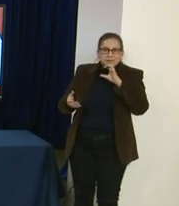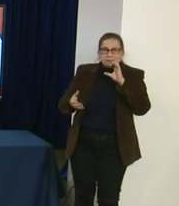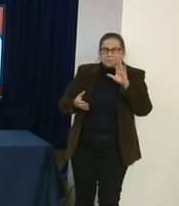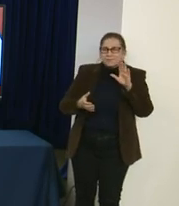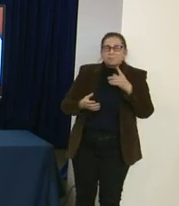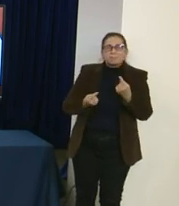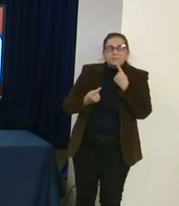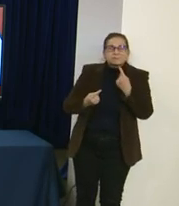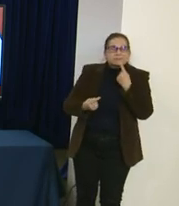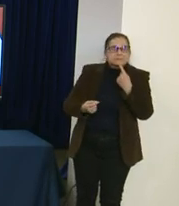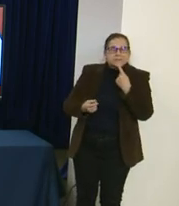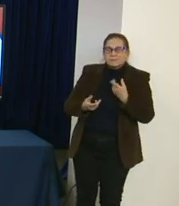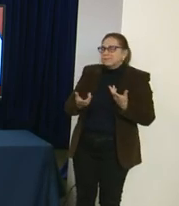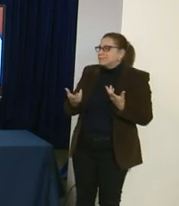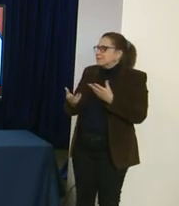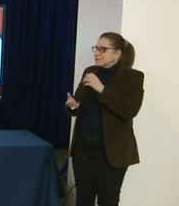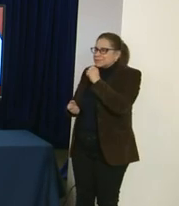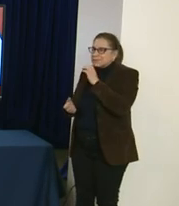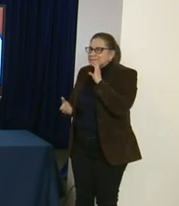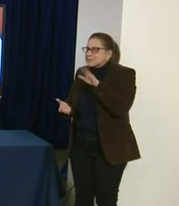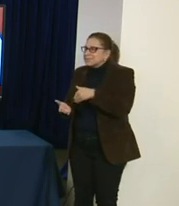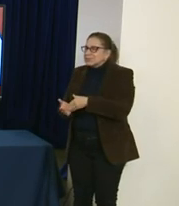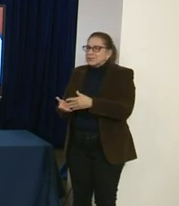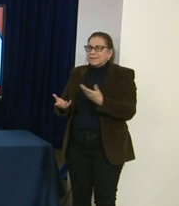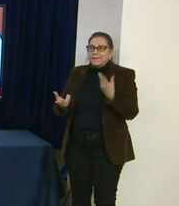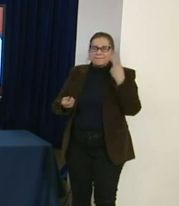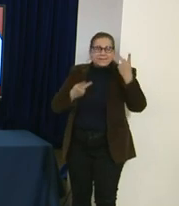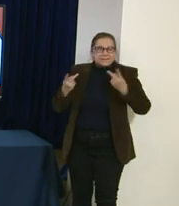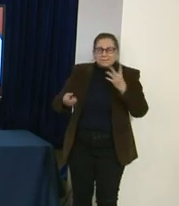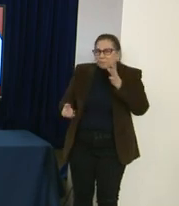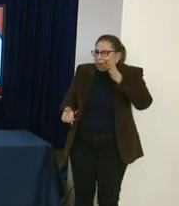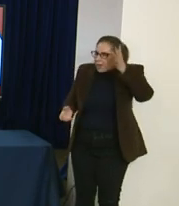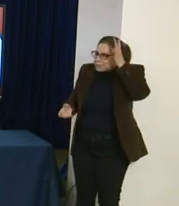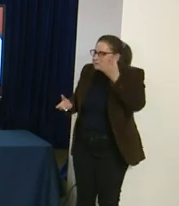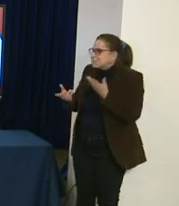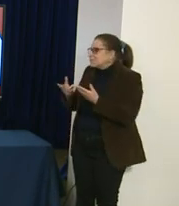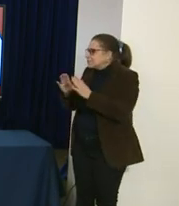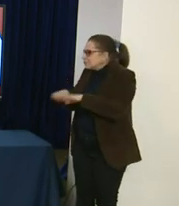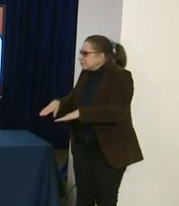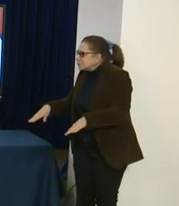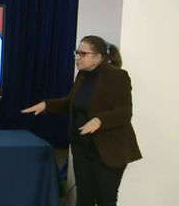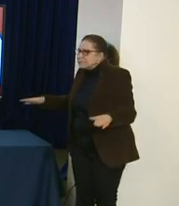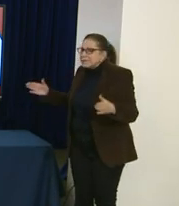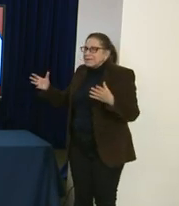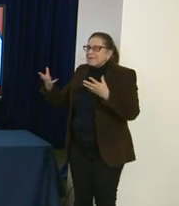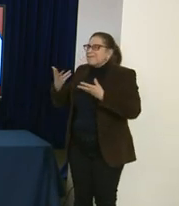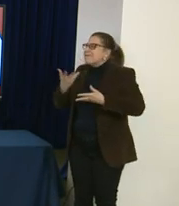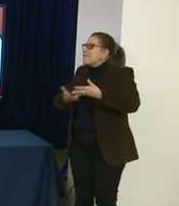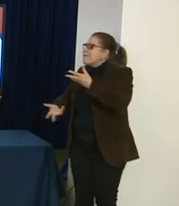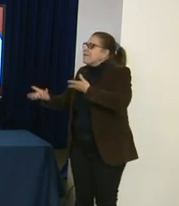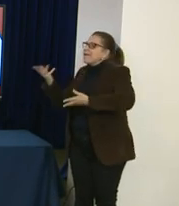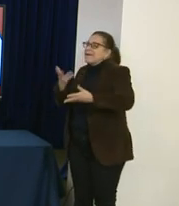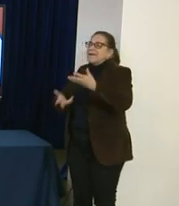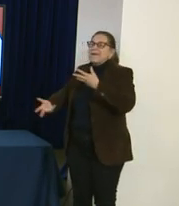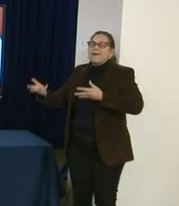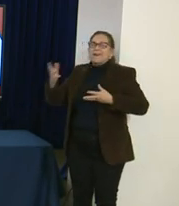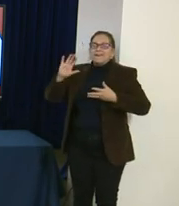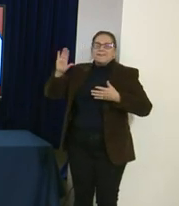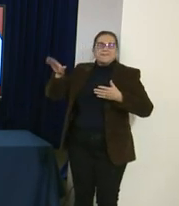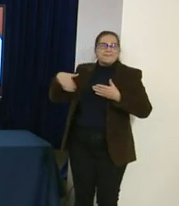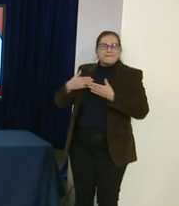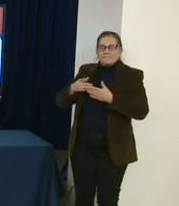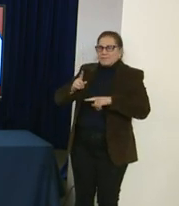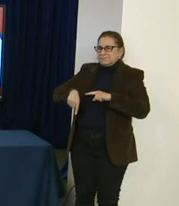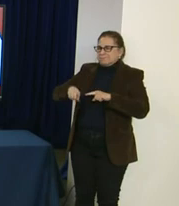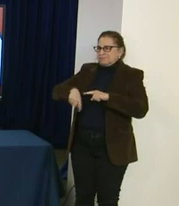to visits with your grandchildren, in all of those things. But I want to assure you it's